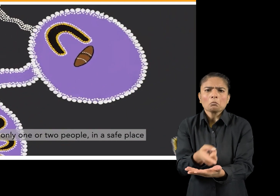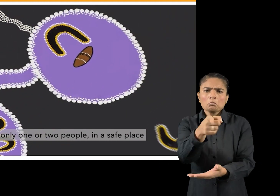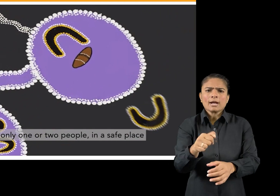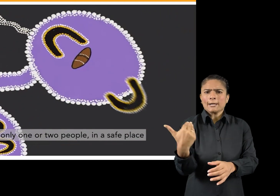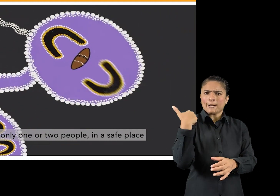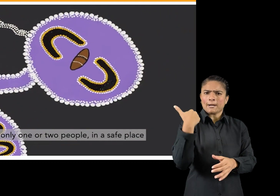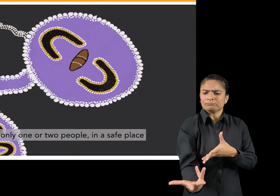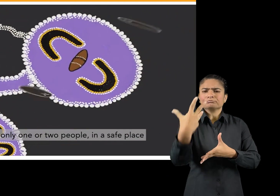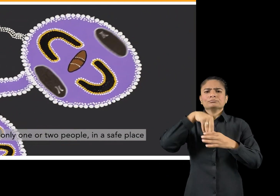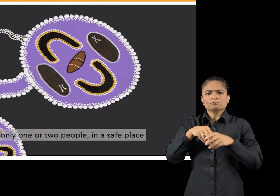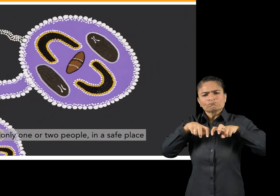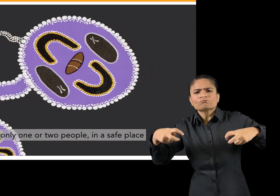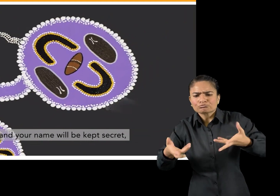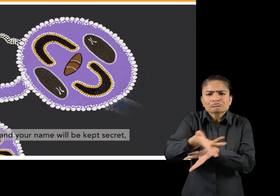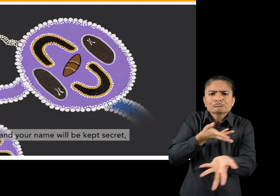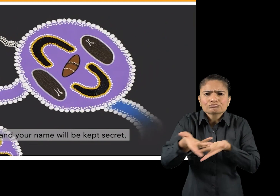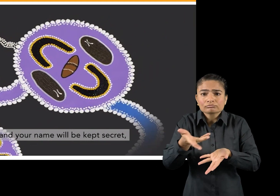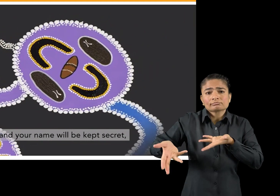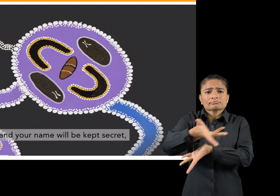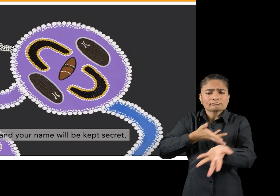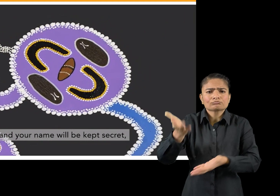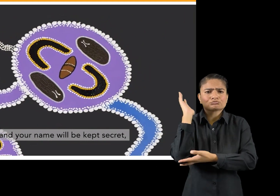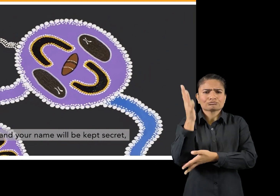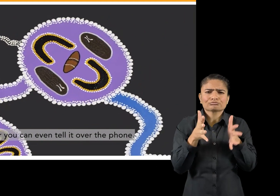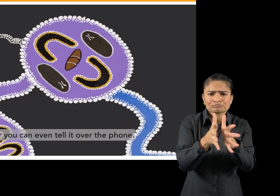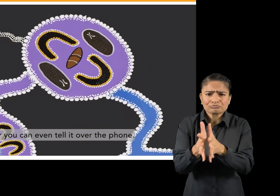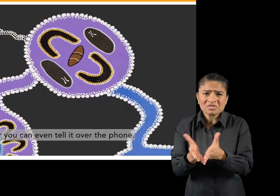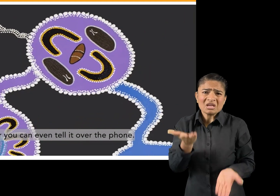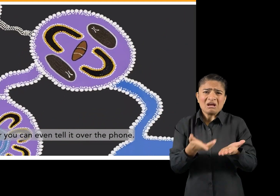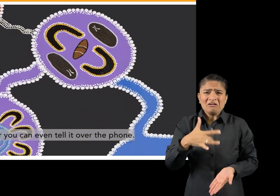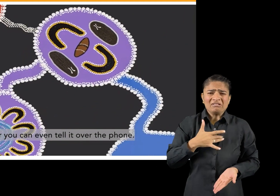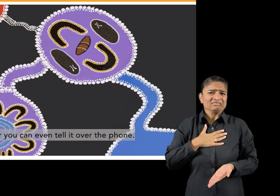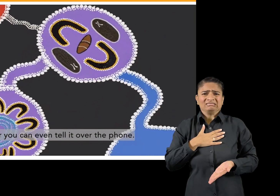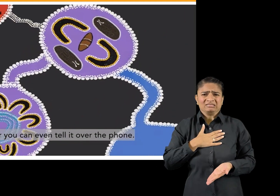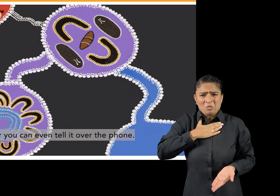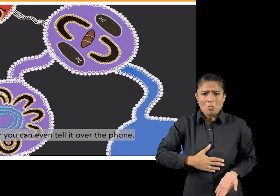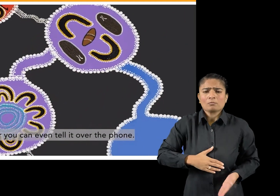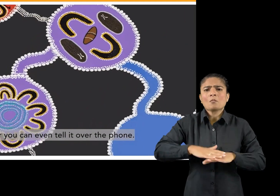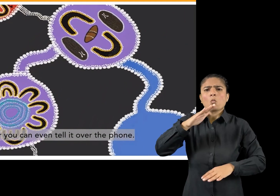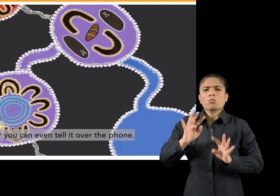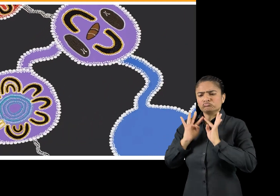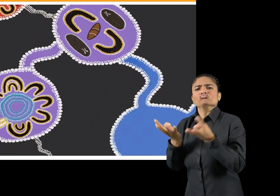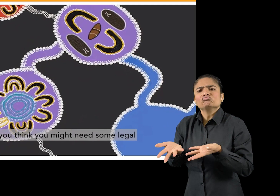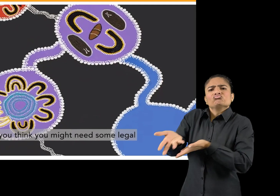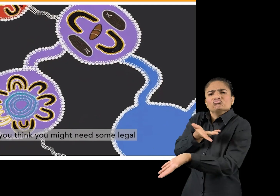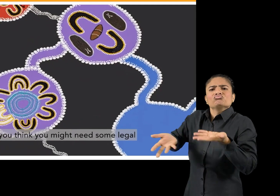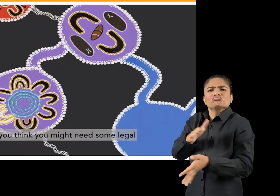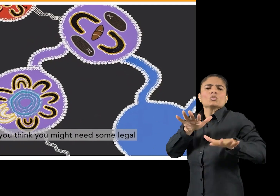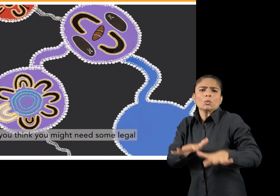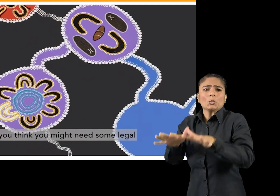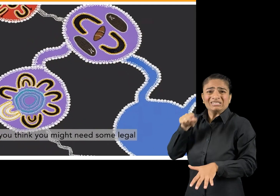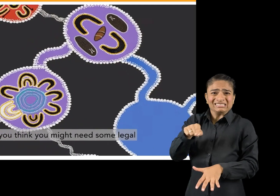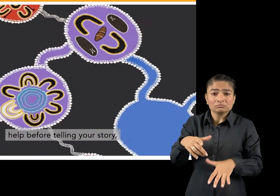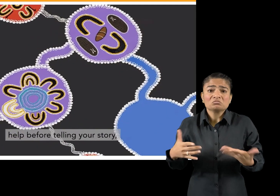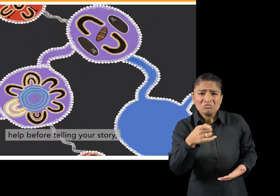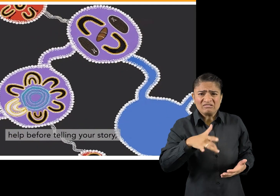only one or two people in a safe place, and your name will be kept secret, or you can even tell it over the phone. If you think you might